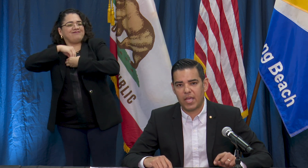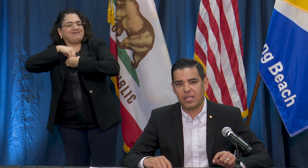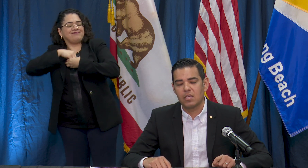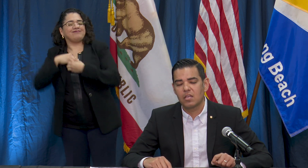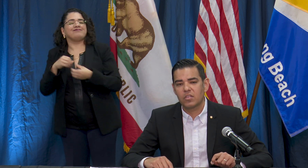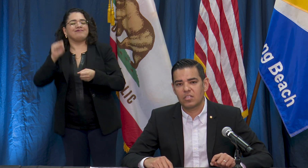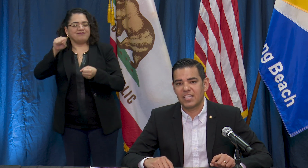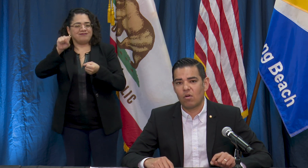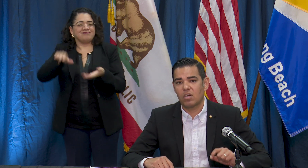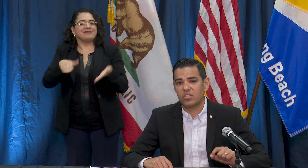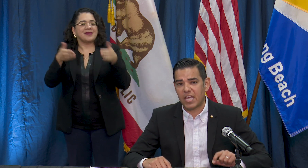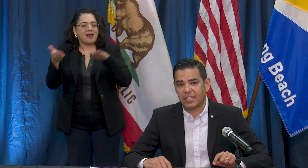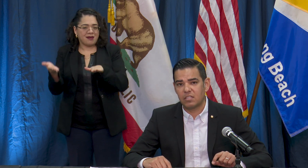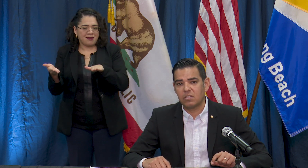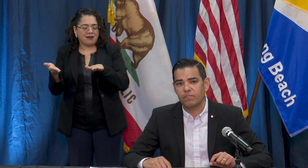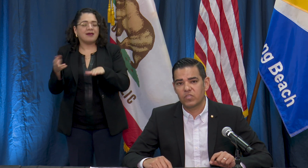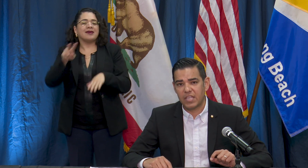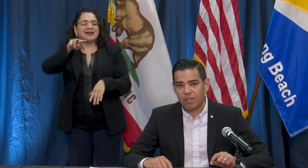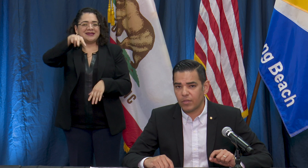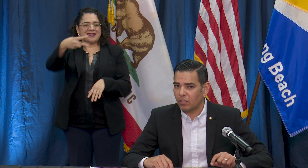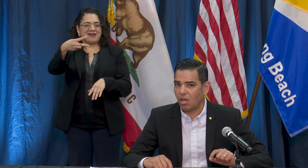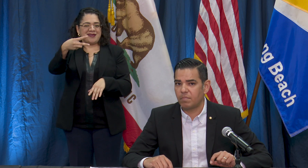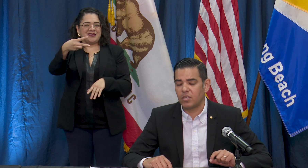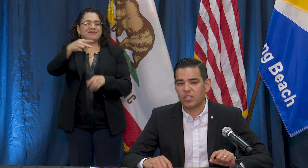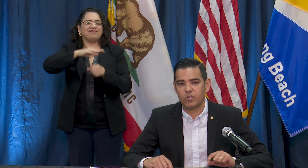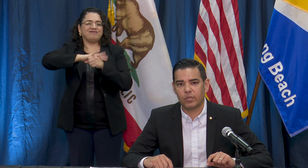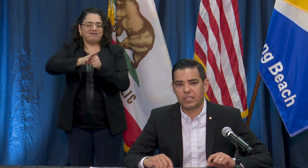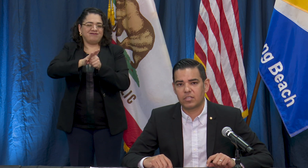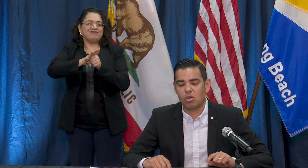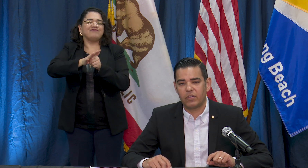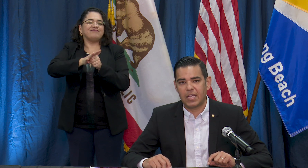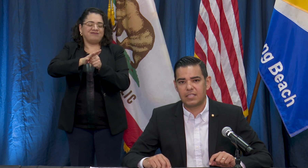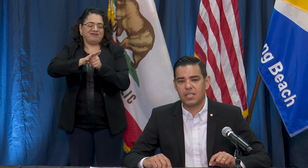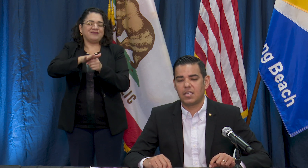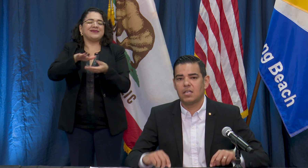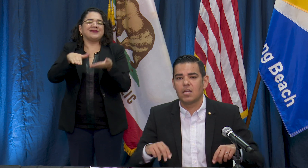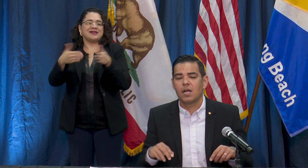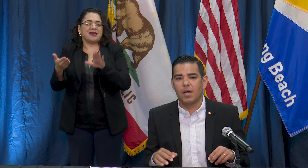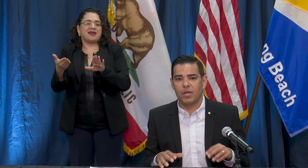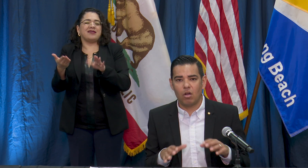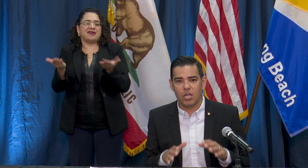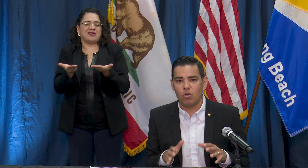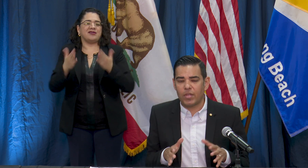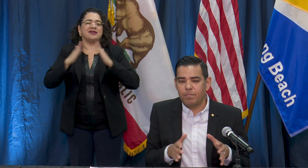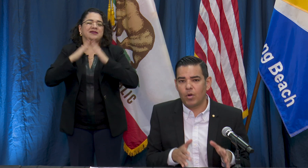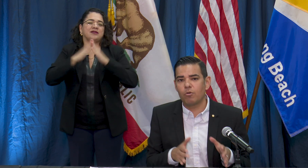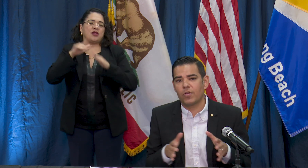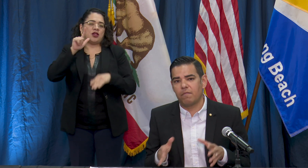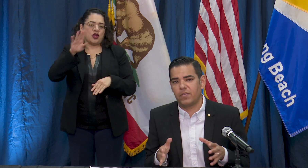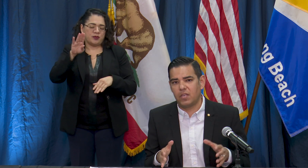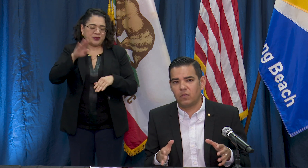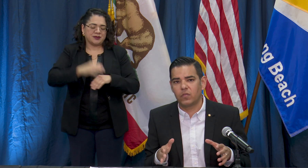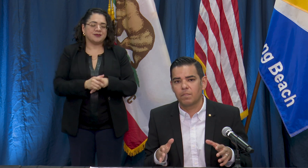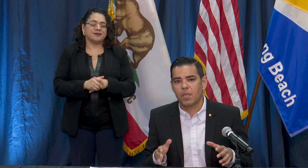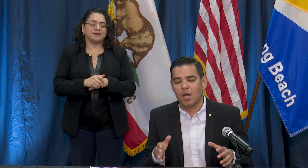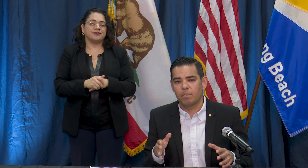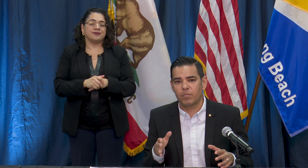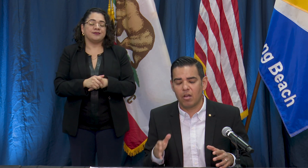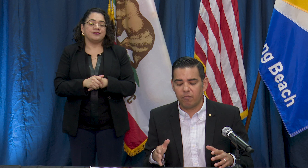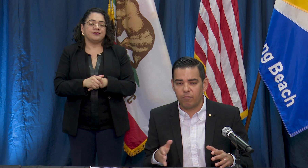passed away. This is now our second death in Long Beach as it relates to COVID-19. And a note that both of